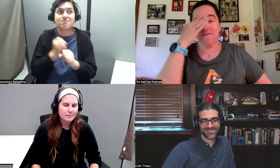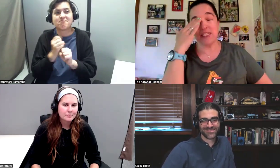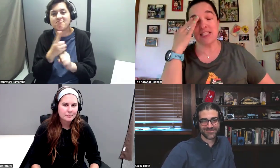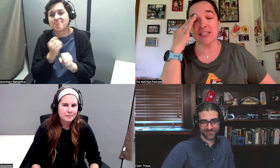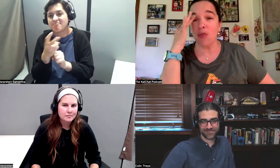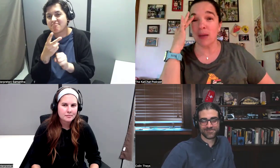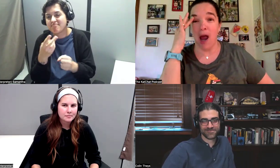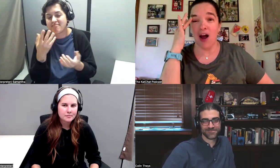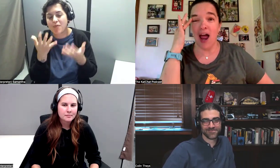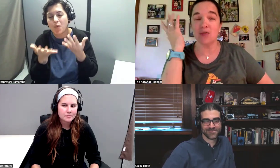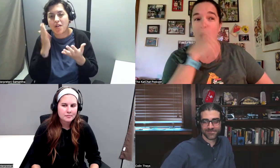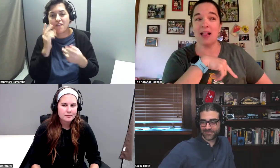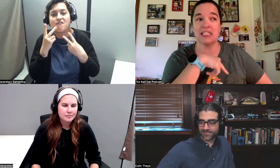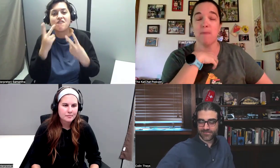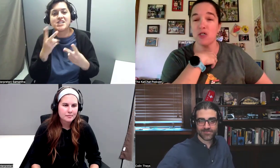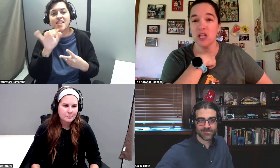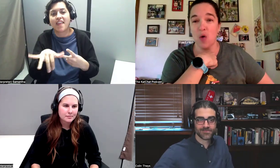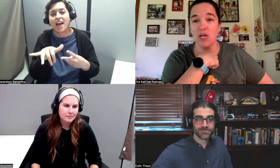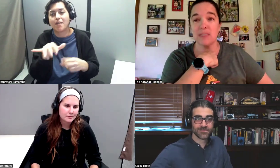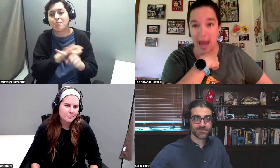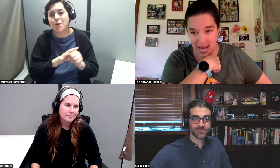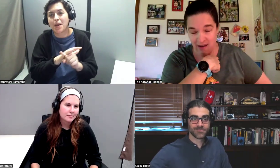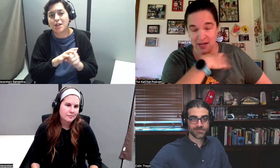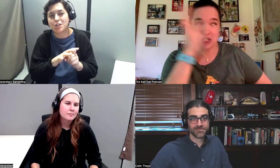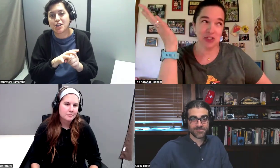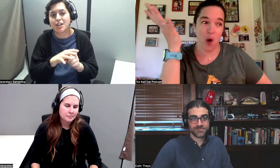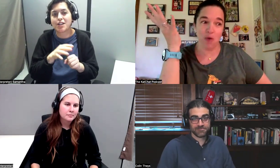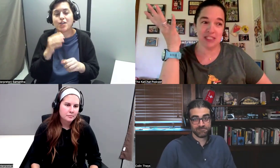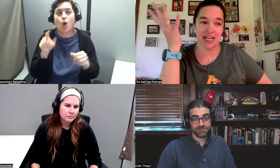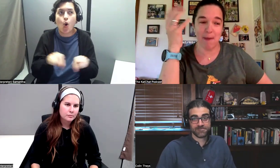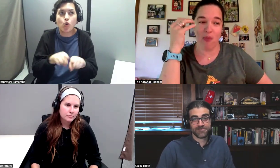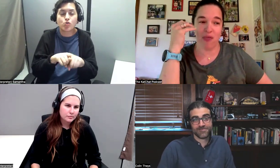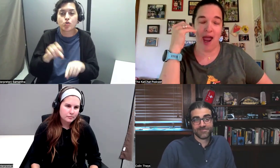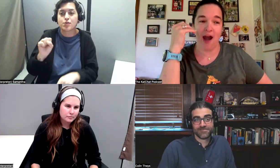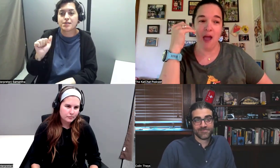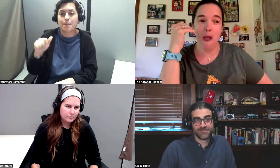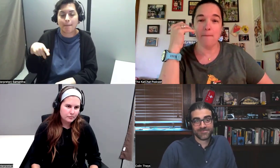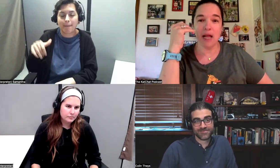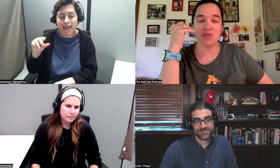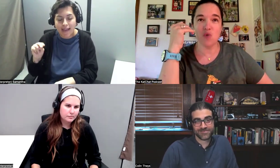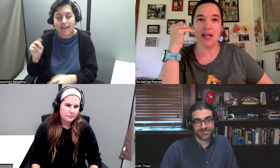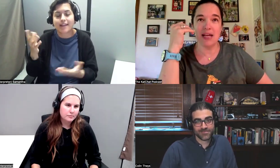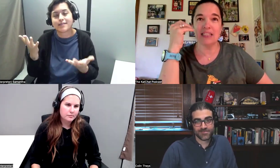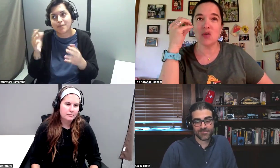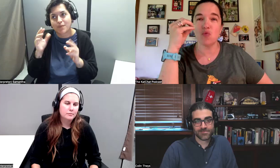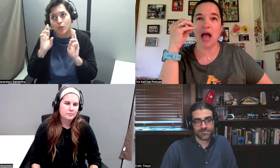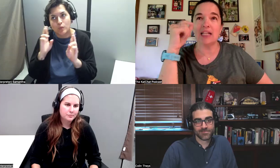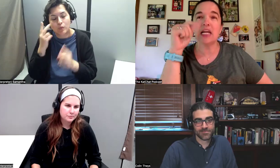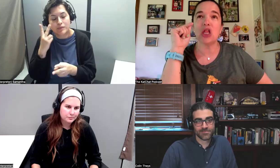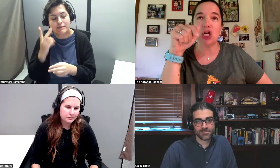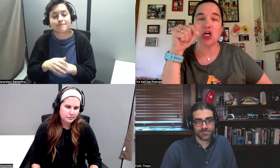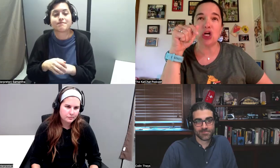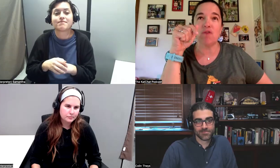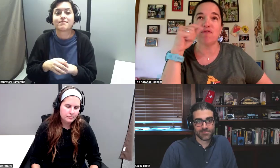go visit South America as well as Barcelona, Spain. So we'll see about that. But it really,